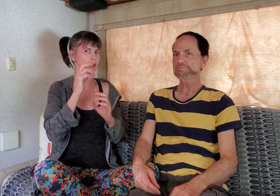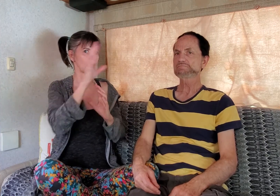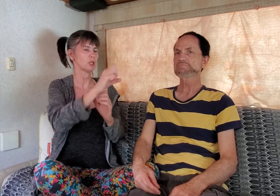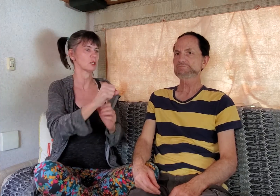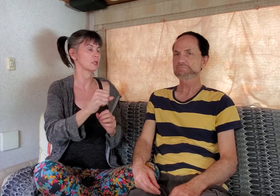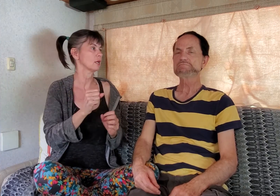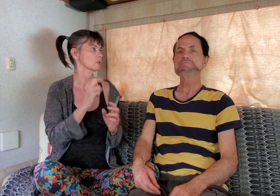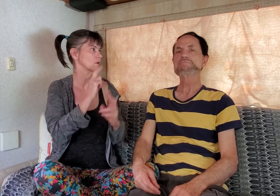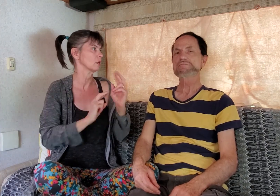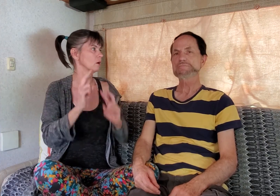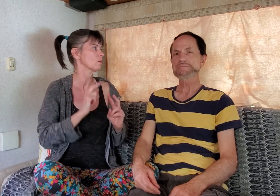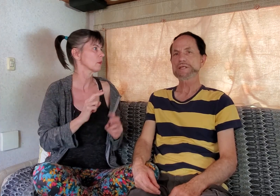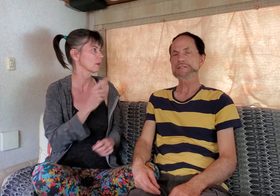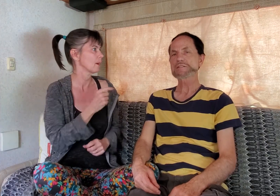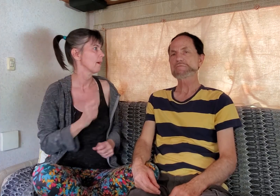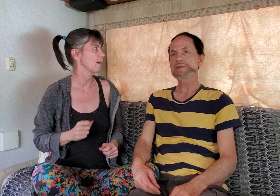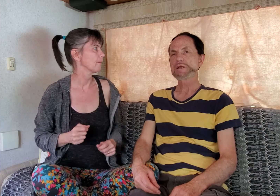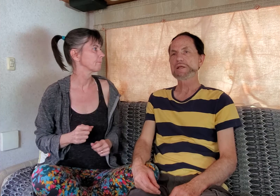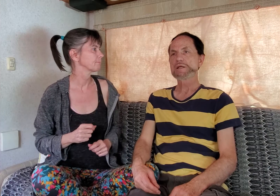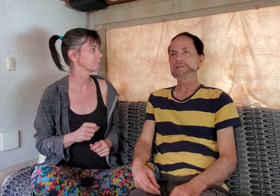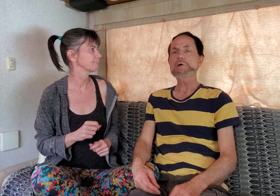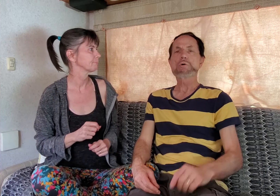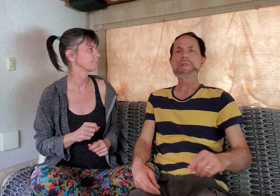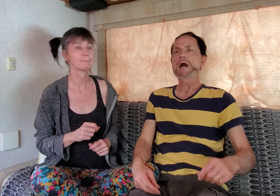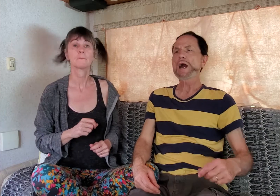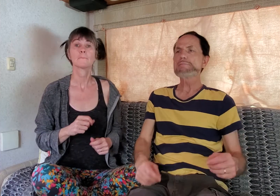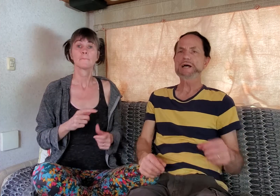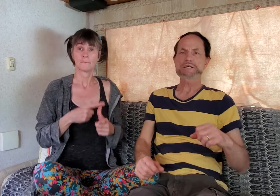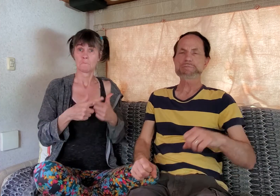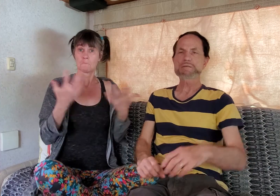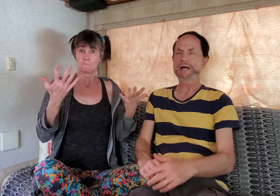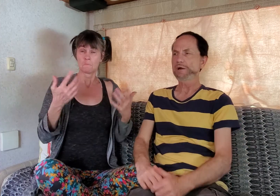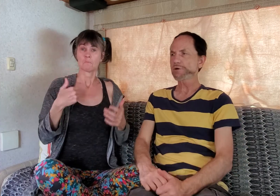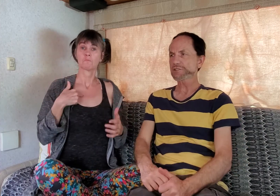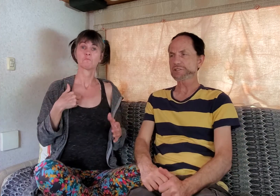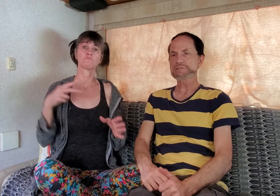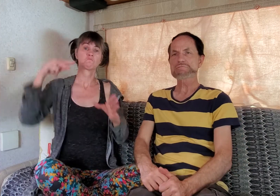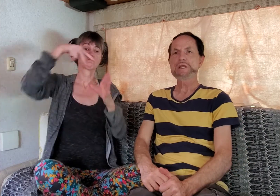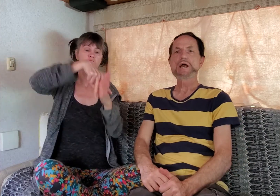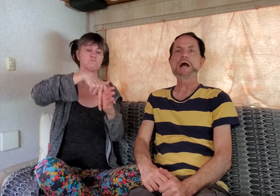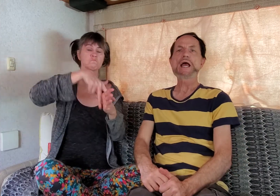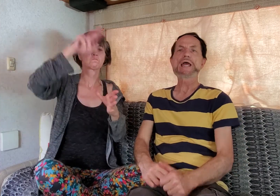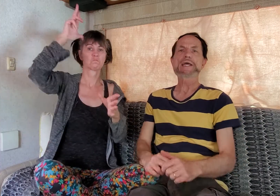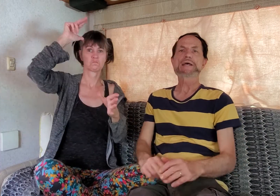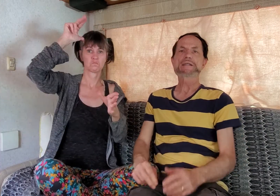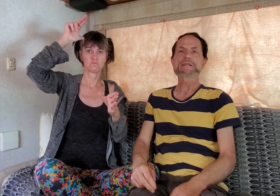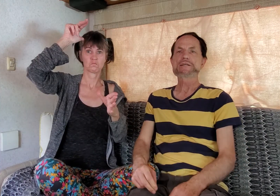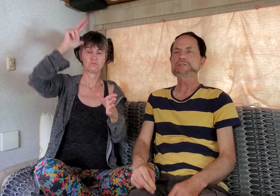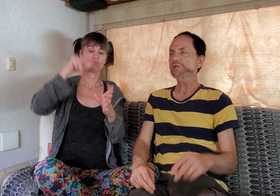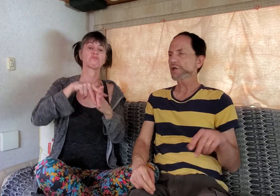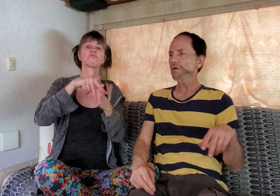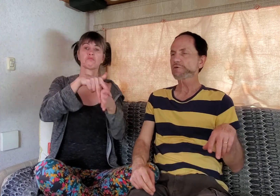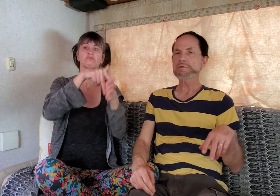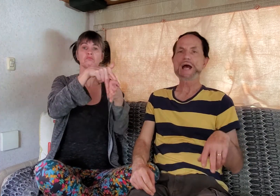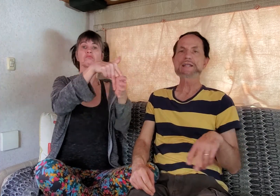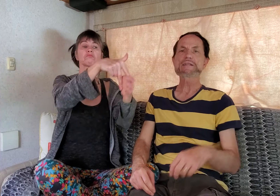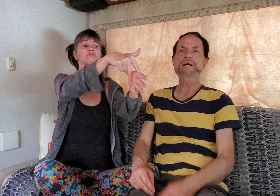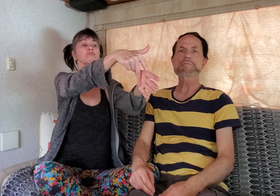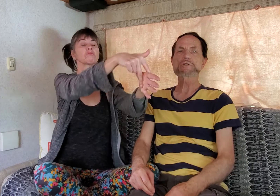catch it in the next video. Yes. Okay. So I mounted up on my horse and took off a riding up to the